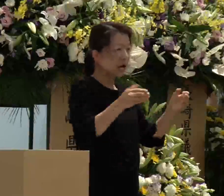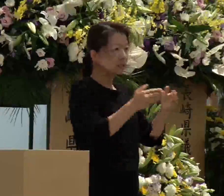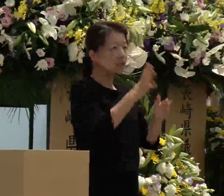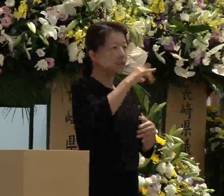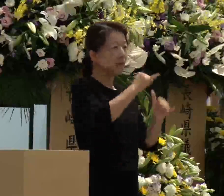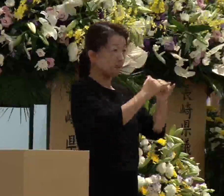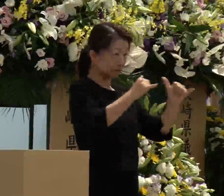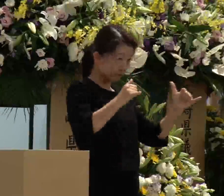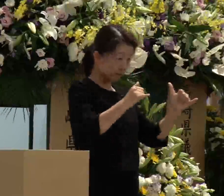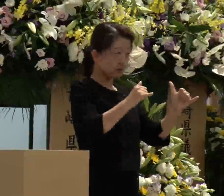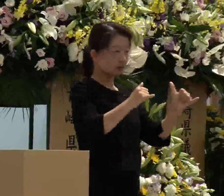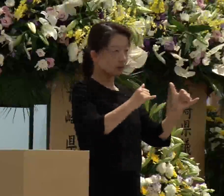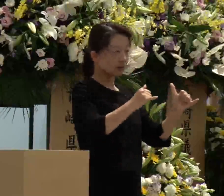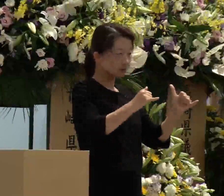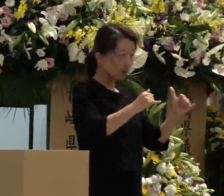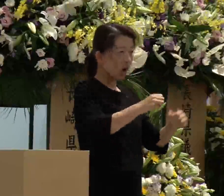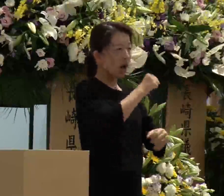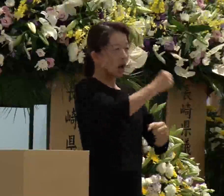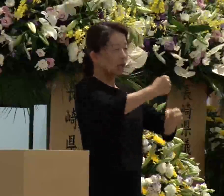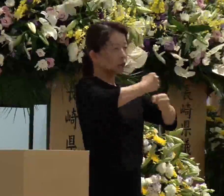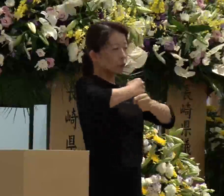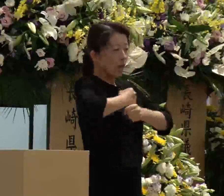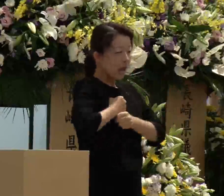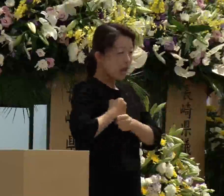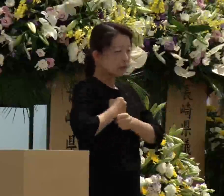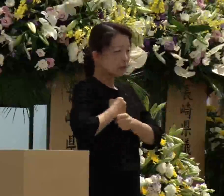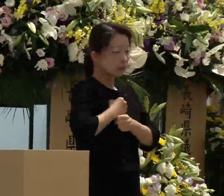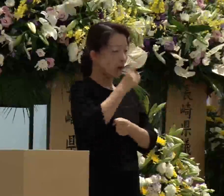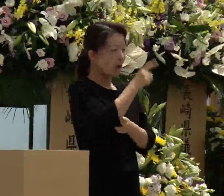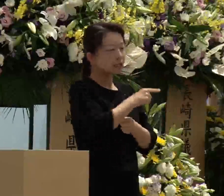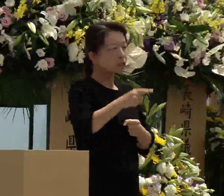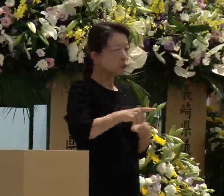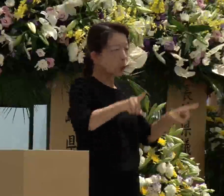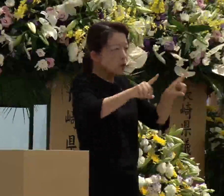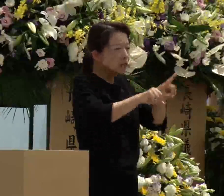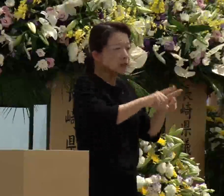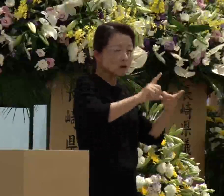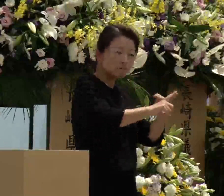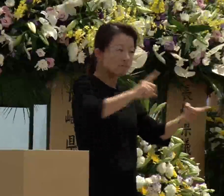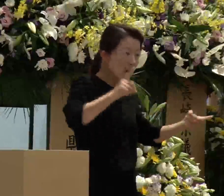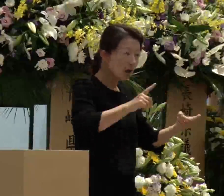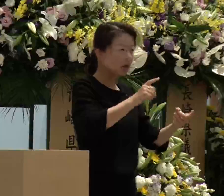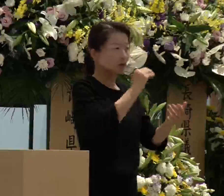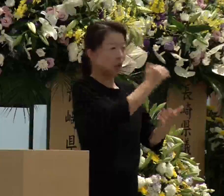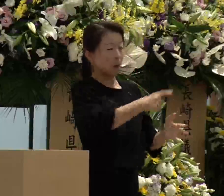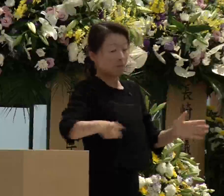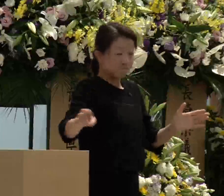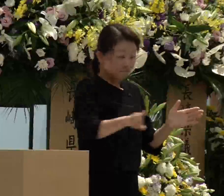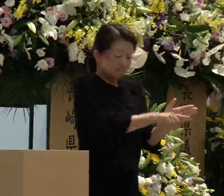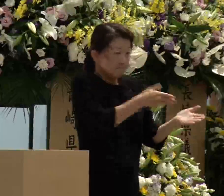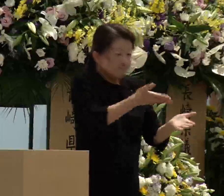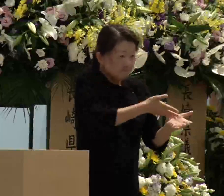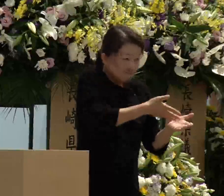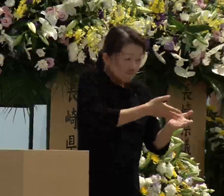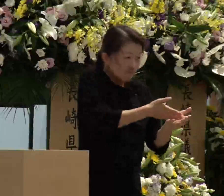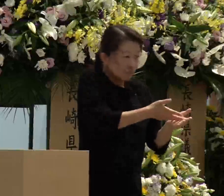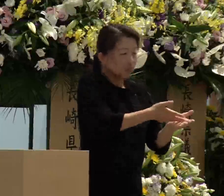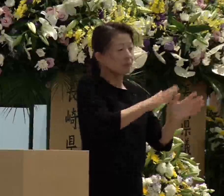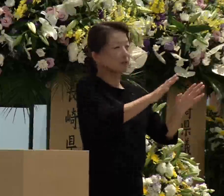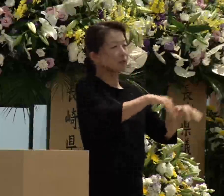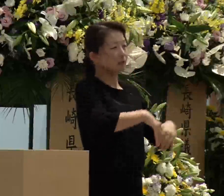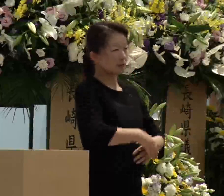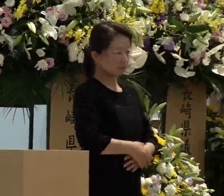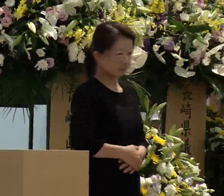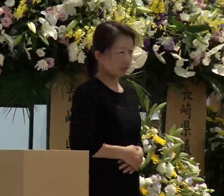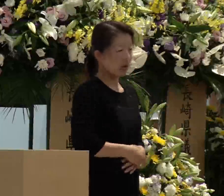policy. We, the residents of Nagasaki Prefecture, have been telling the world of the inhumanity of nuclear weapons for many